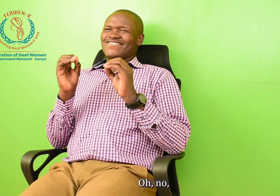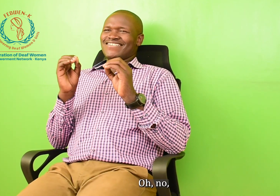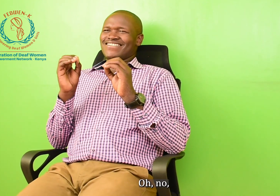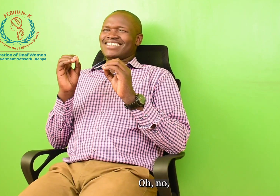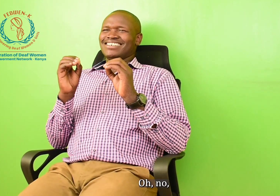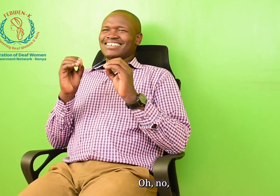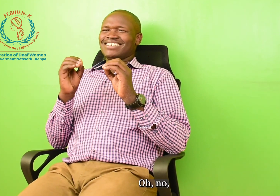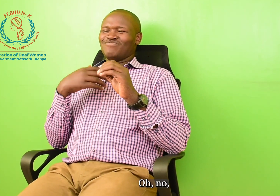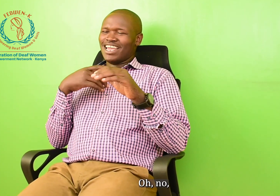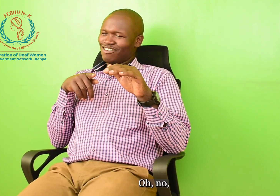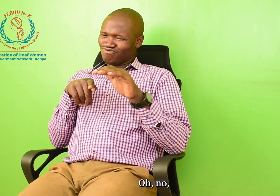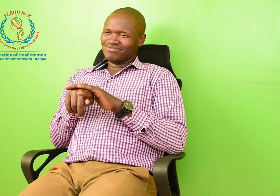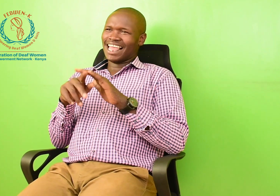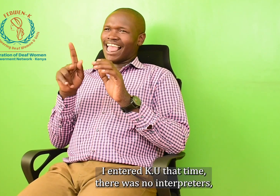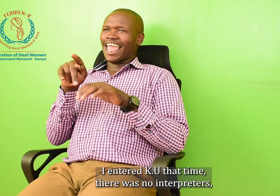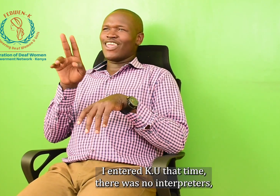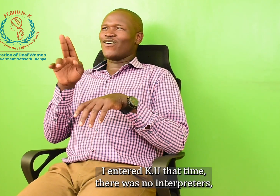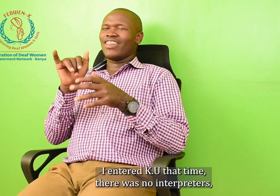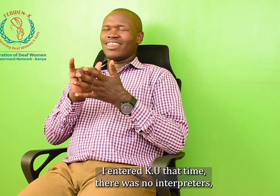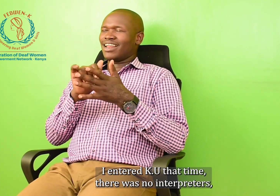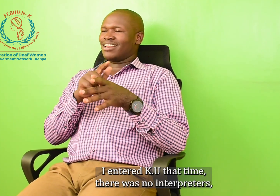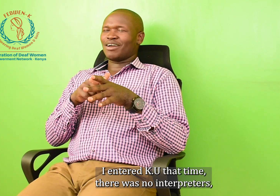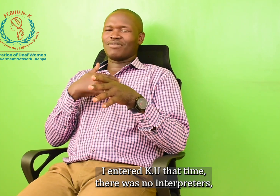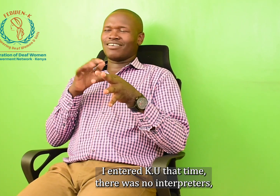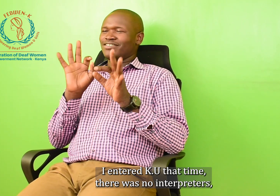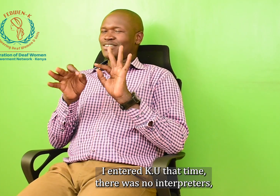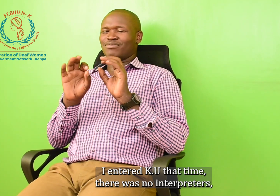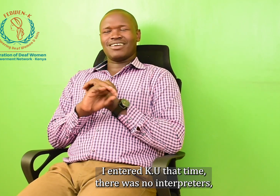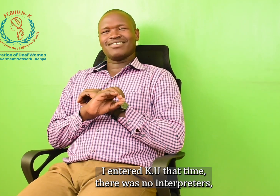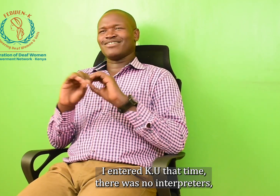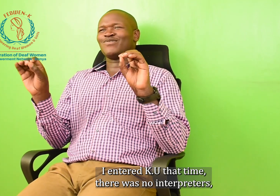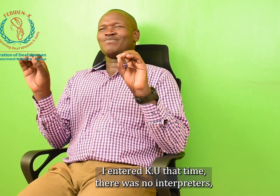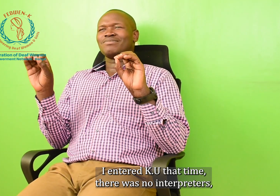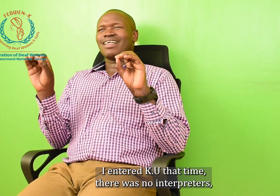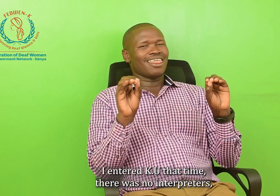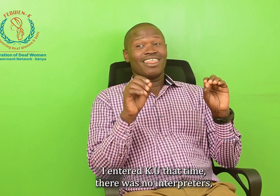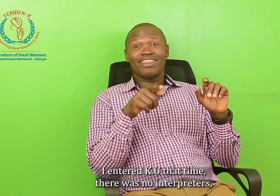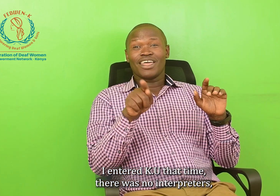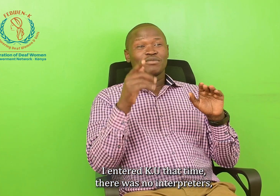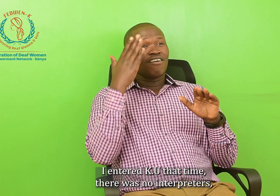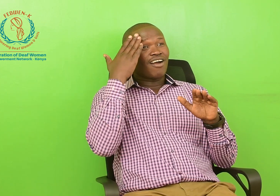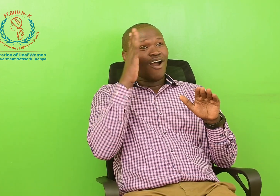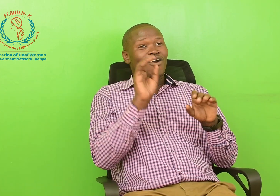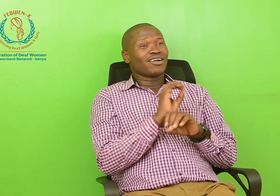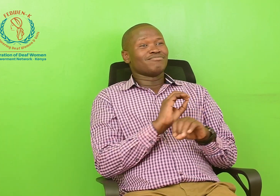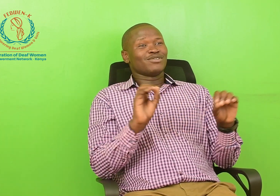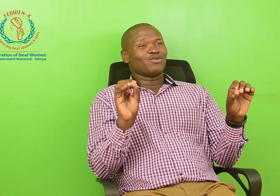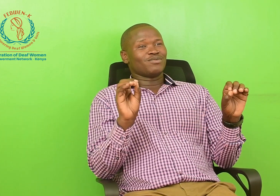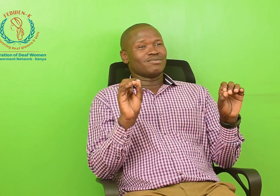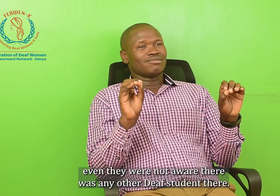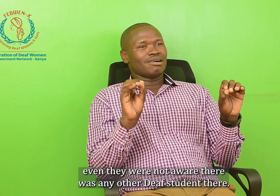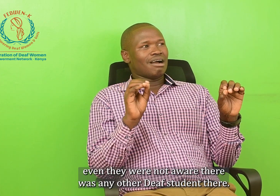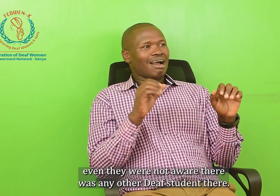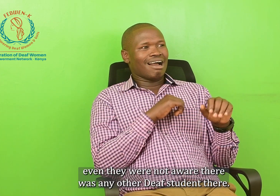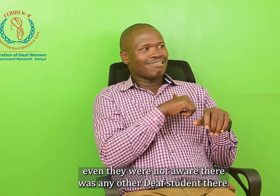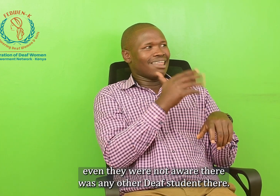Oh no, I entered KU. At that time there was no interpreter. Even they were not